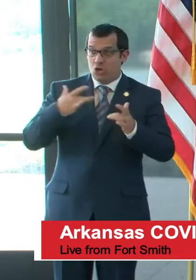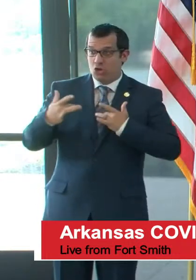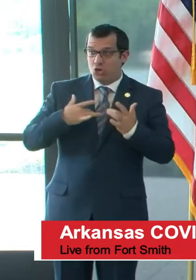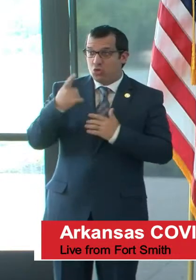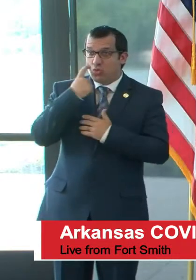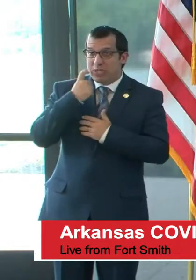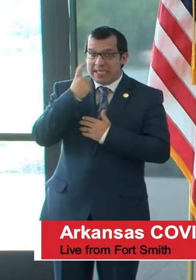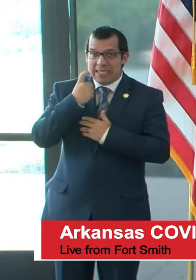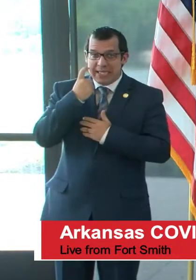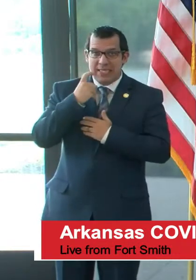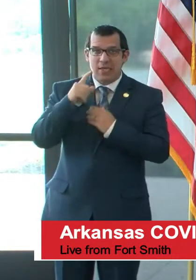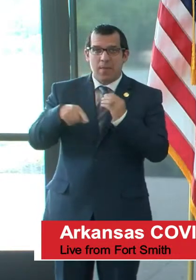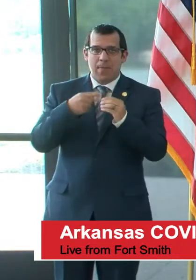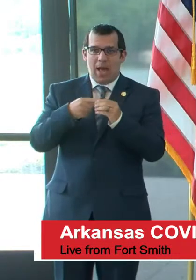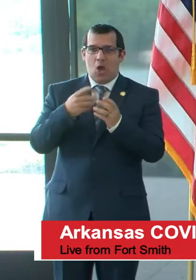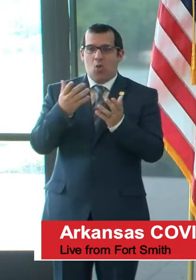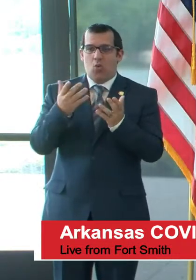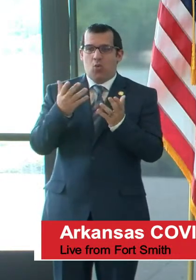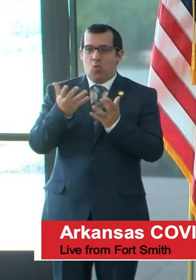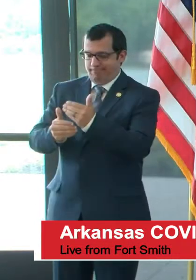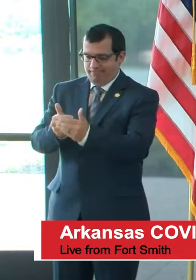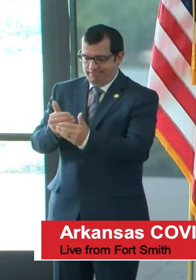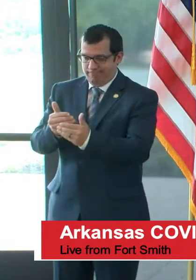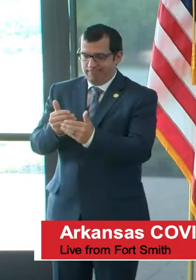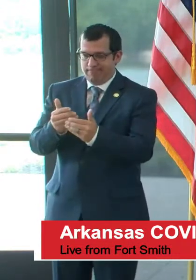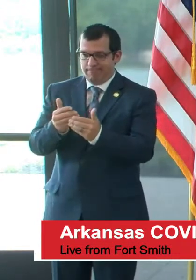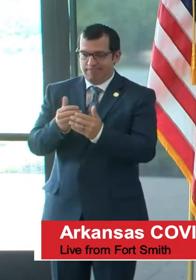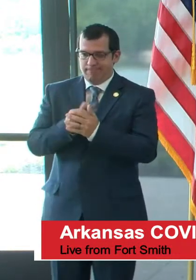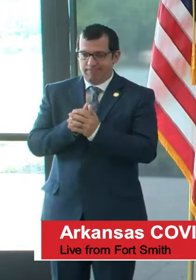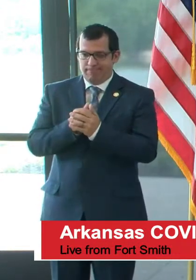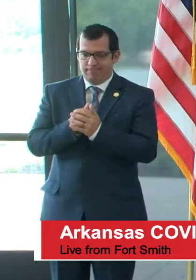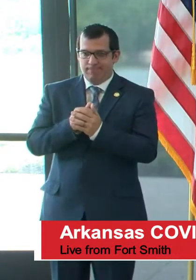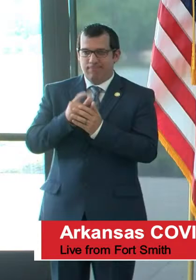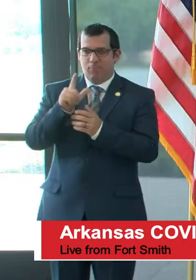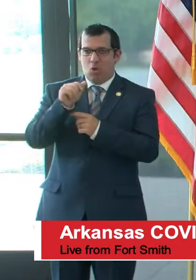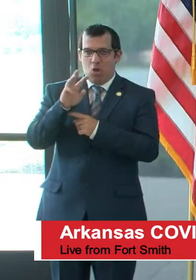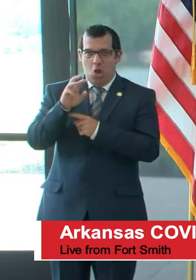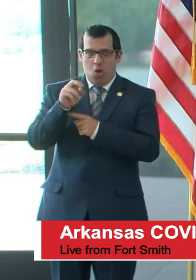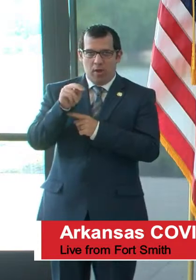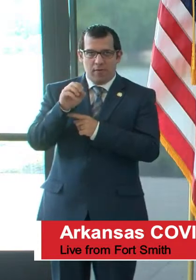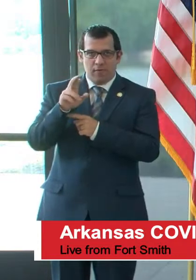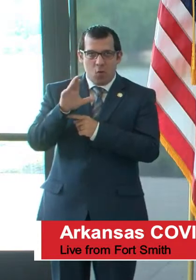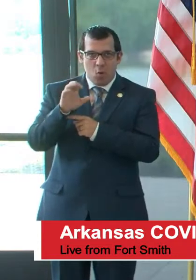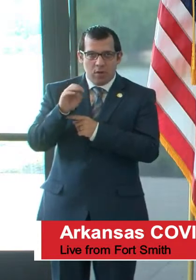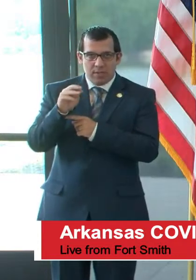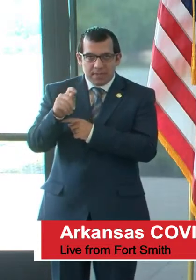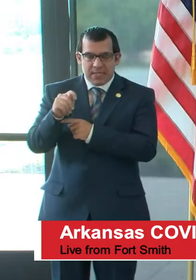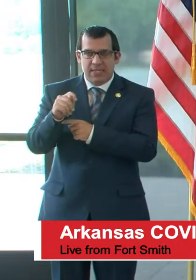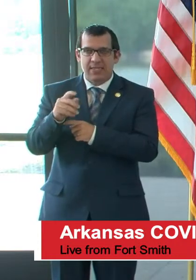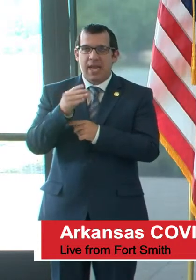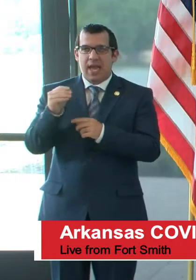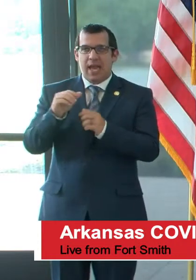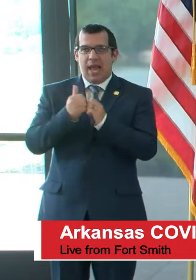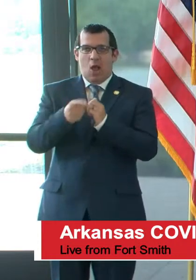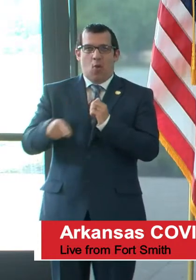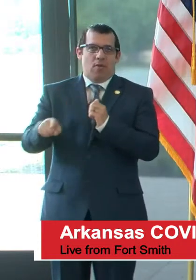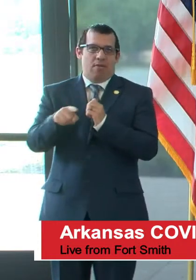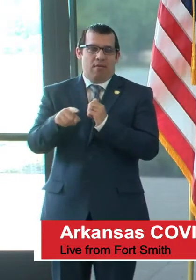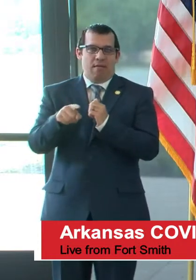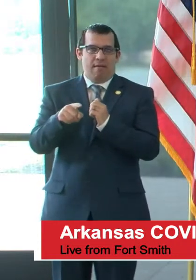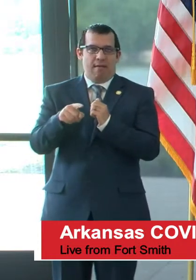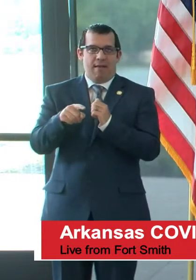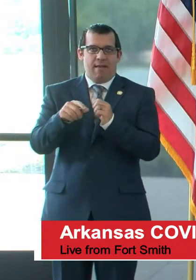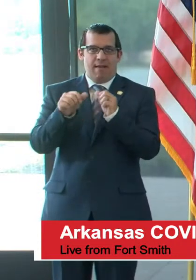recent days about the direction of law enforcement and the ability to